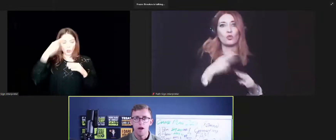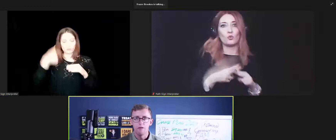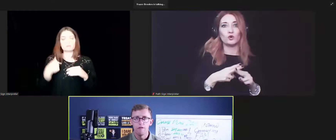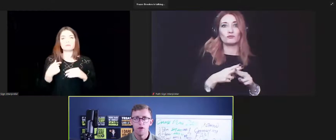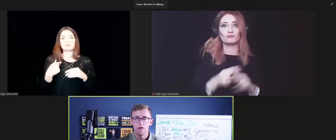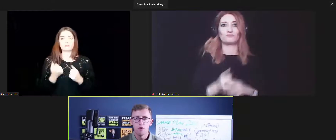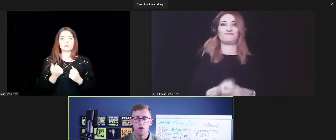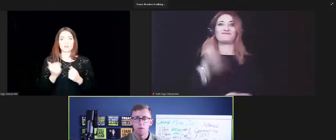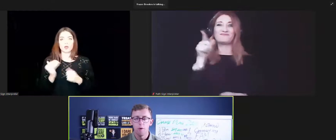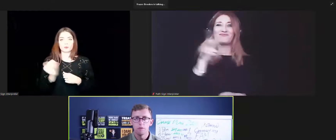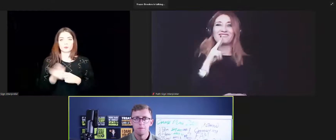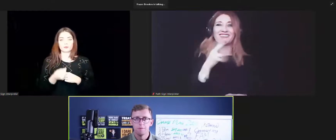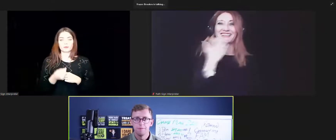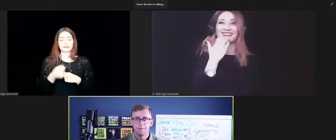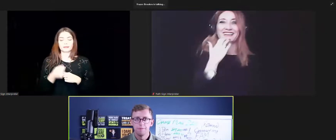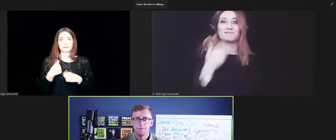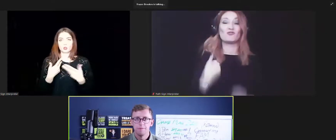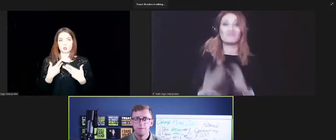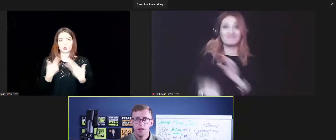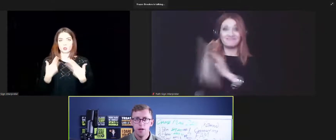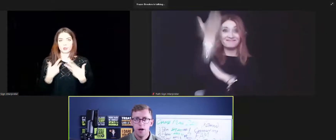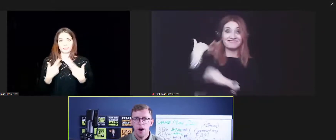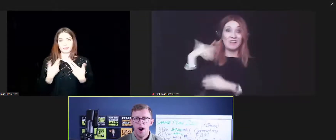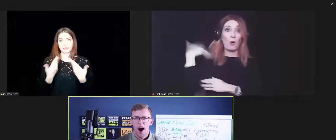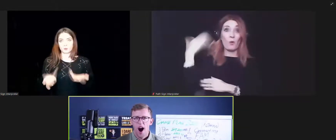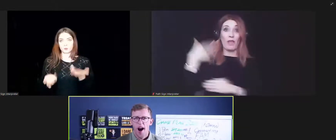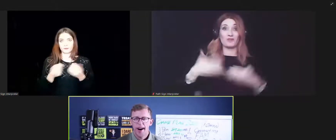going to wait for a few of you to jump on.